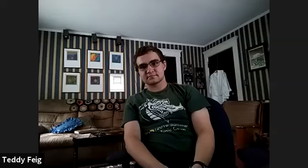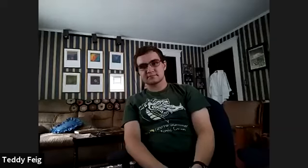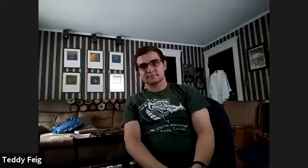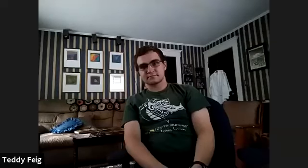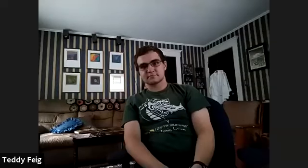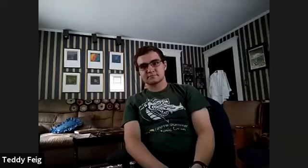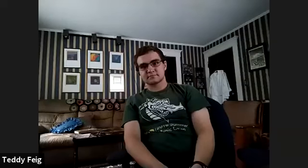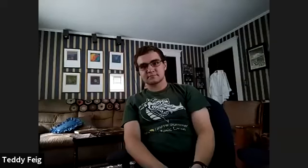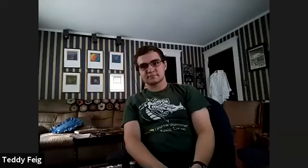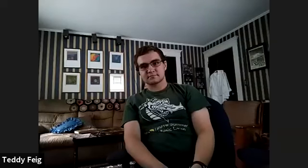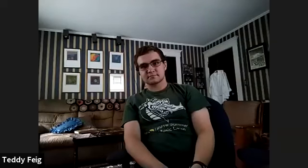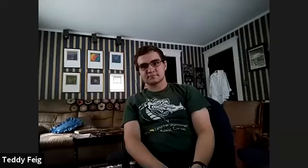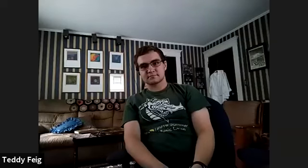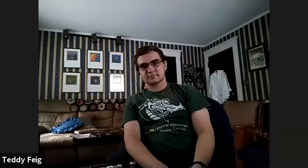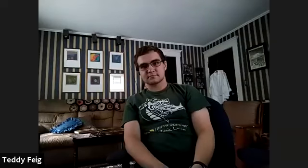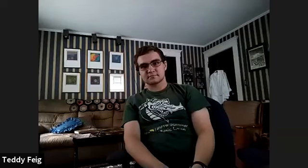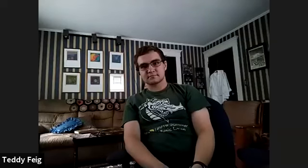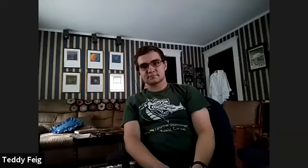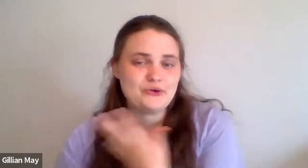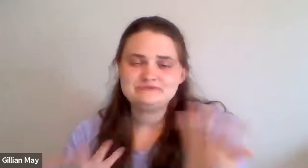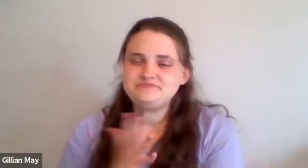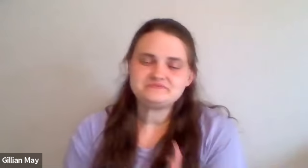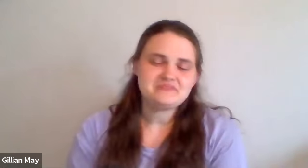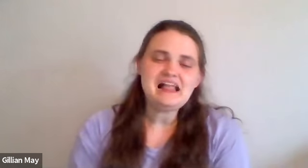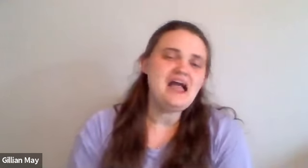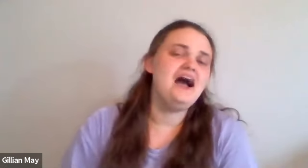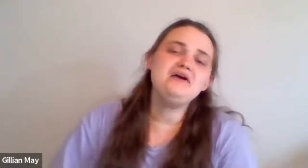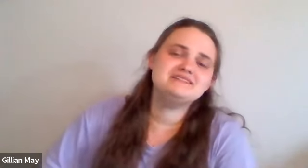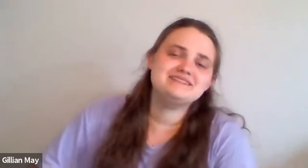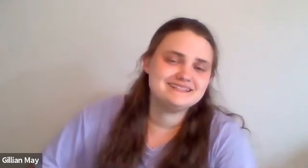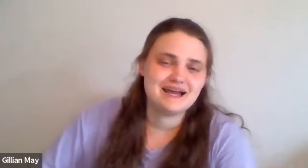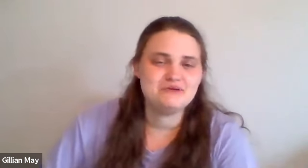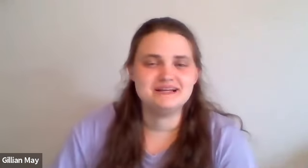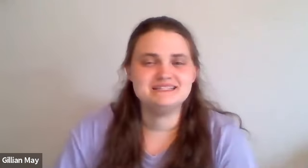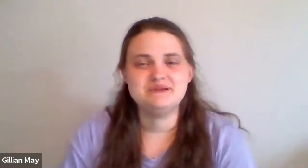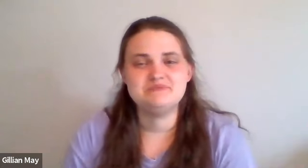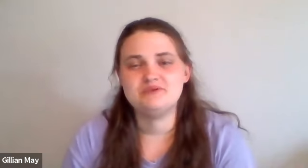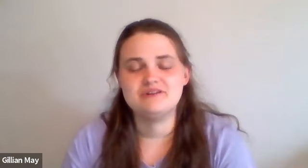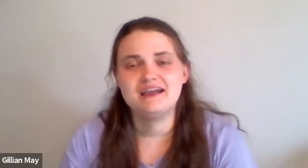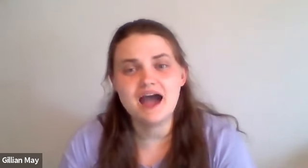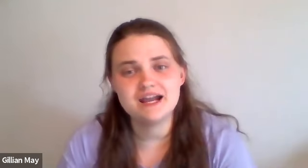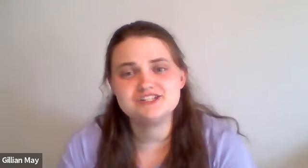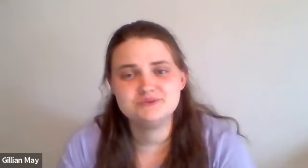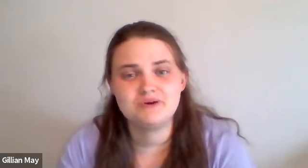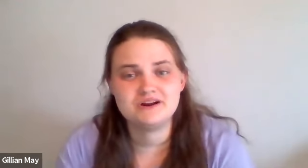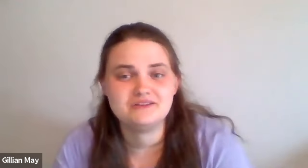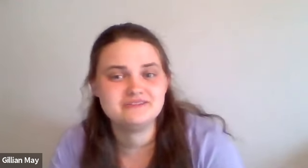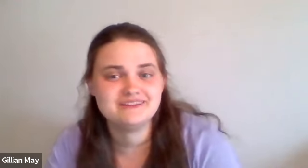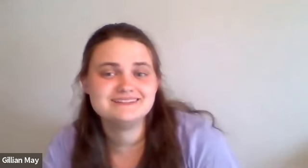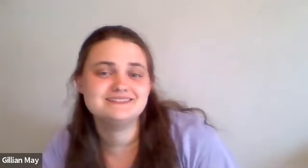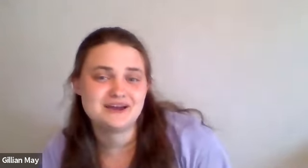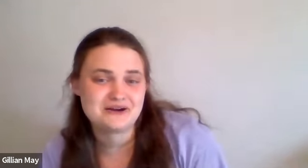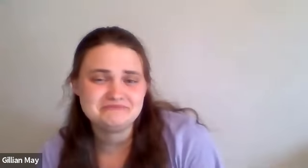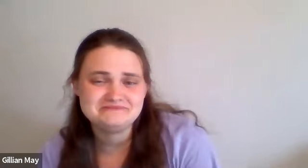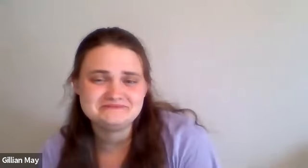they are actually curious. And so I always get excited when I see people who are like, I actually would want to learn this.